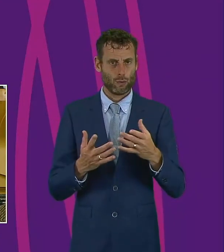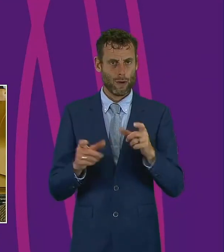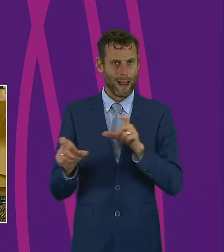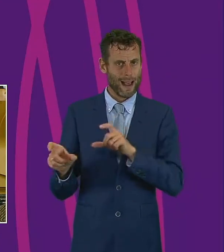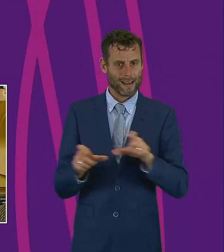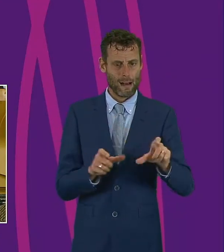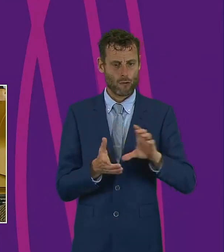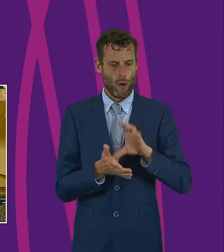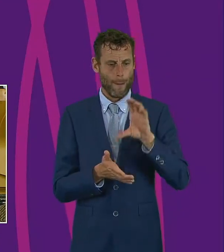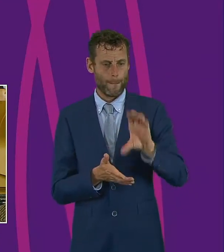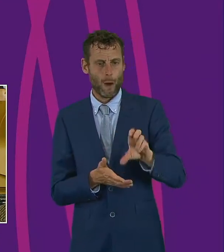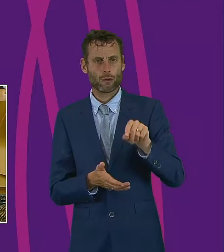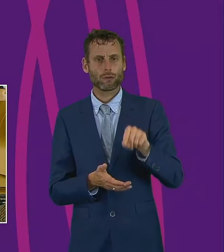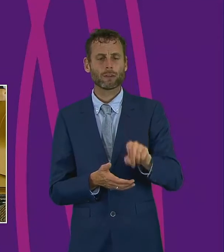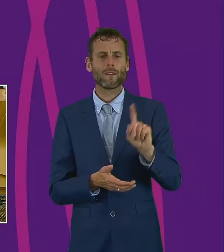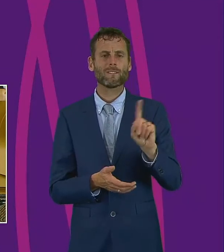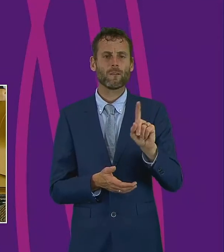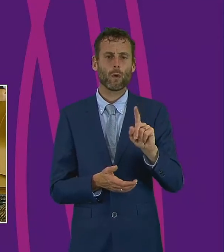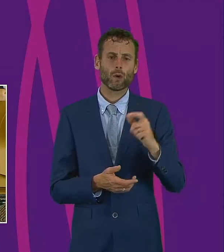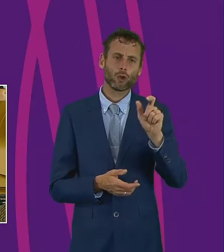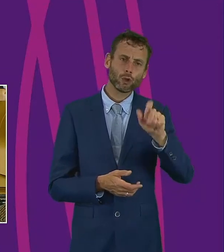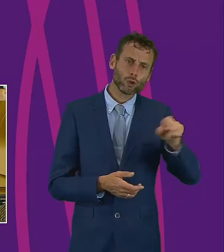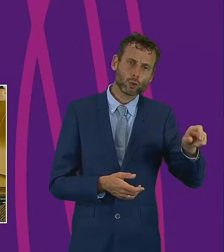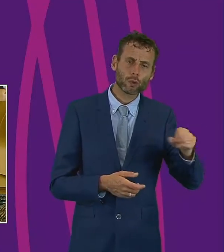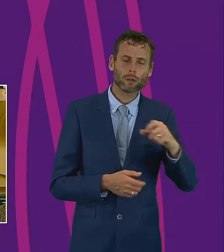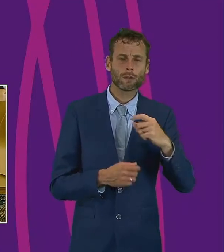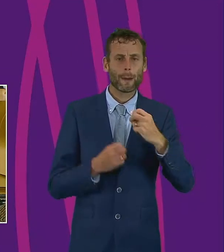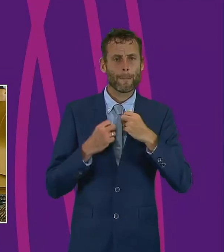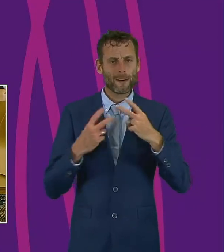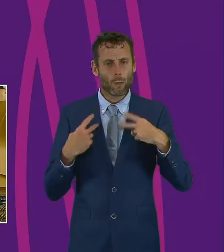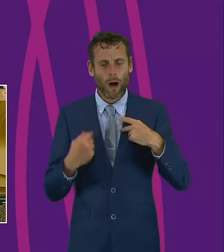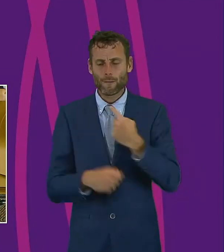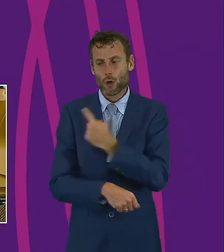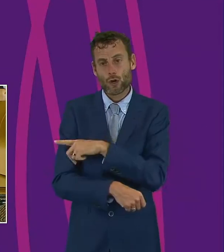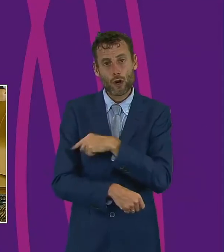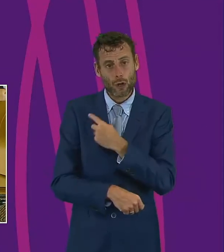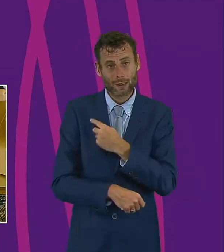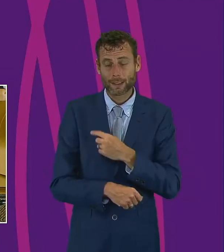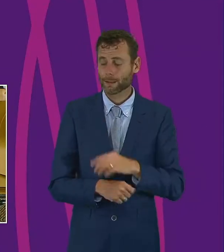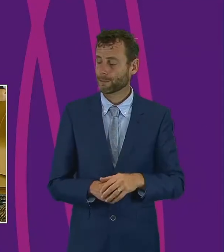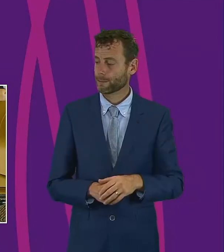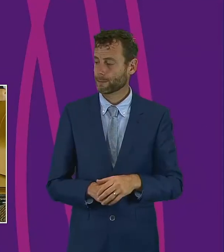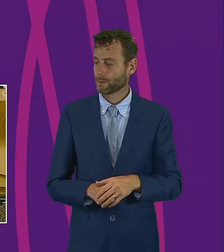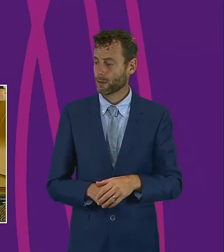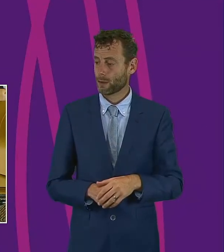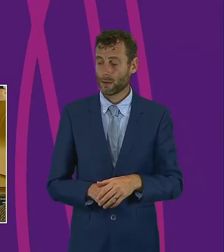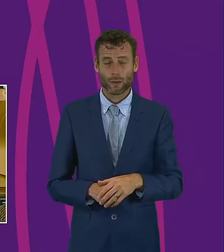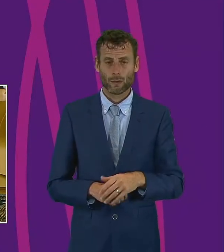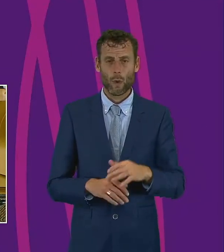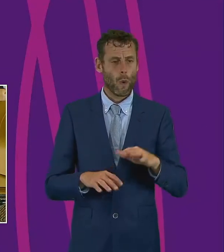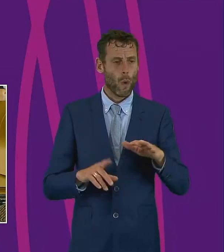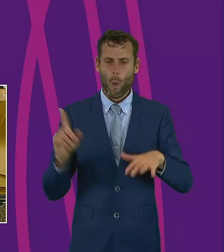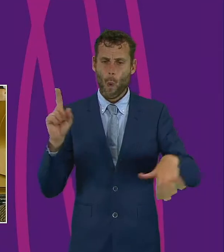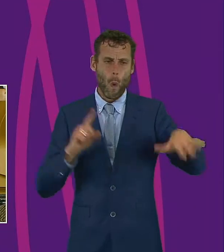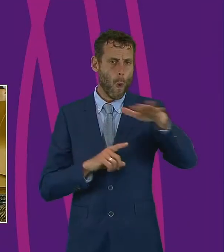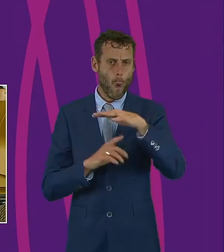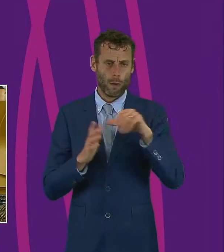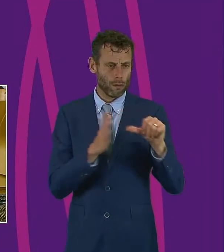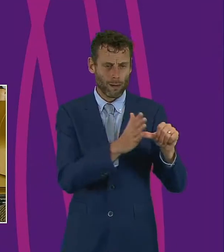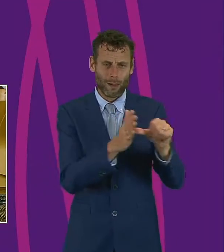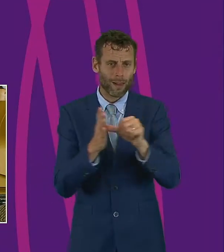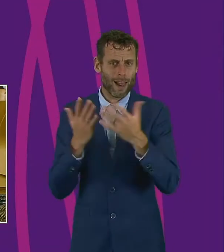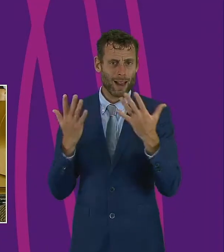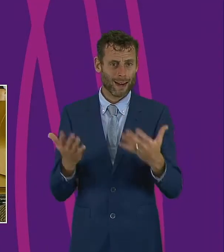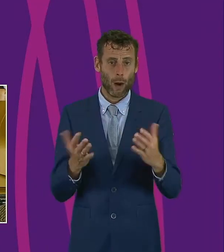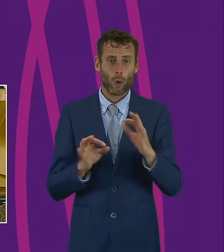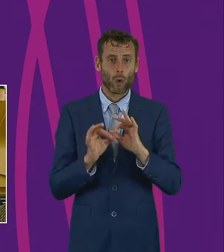student nurses and midwives, which I think is important. Look, none of these dilemmas have easy solutions within the financial constraints we operate within,